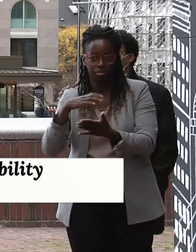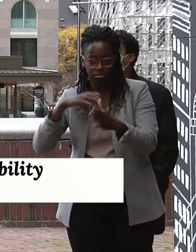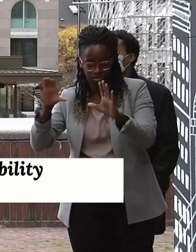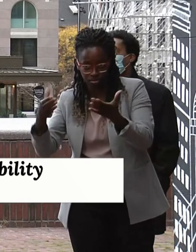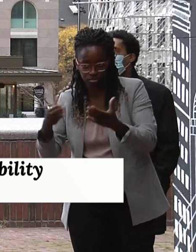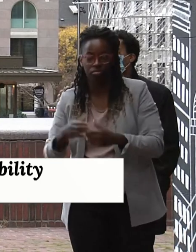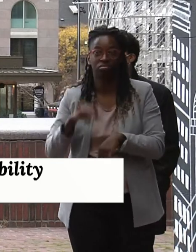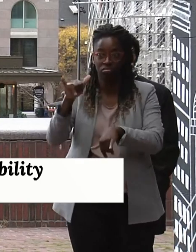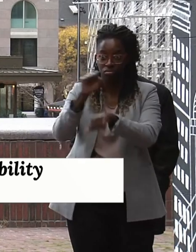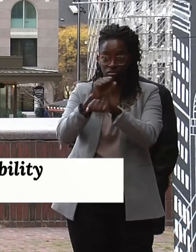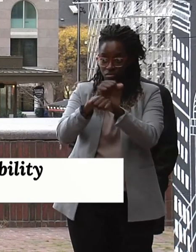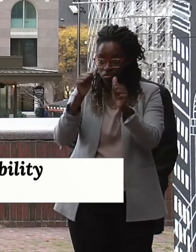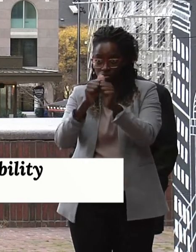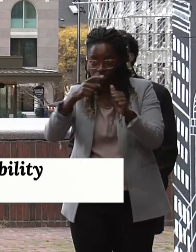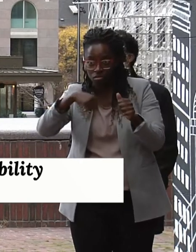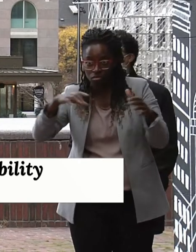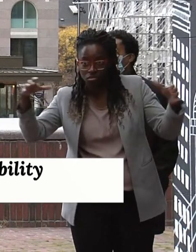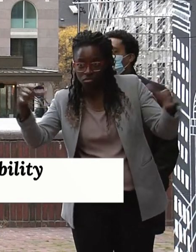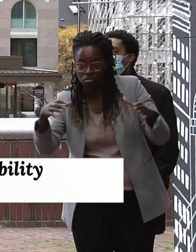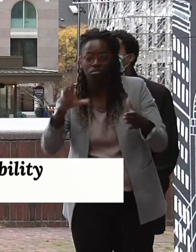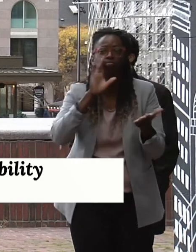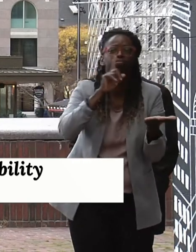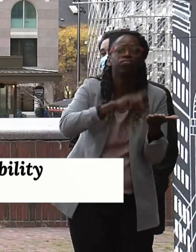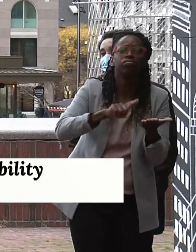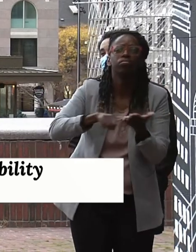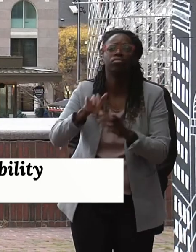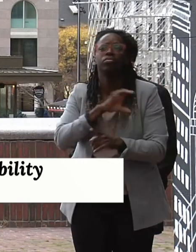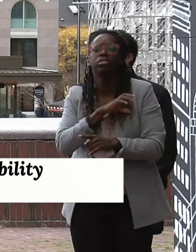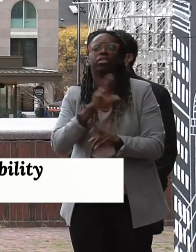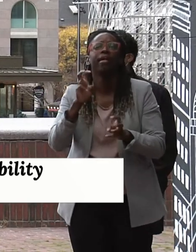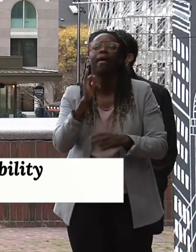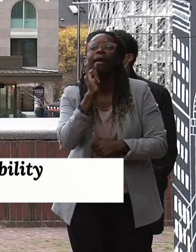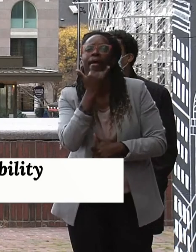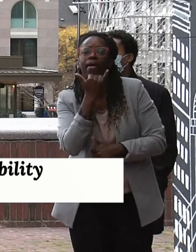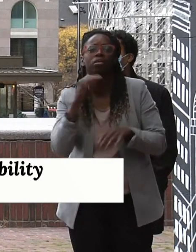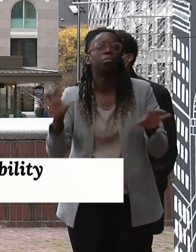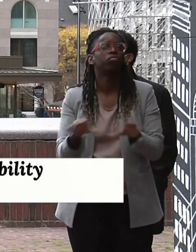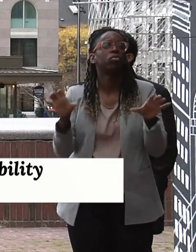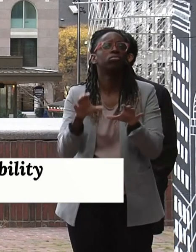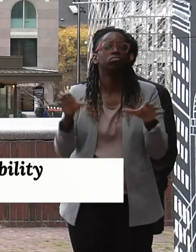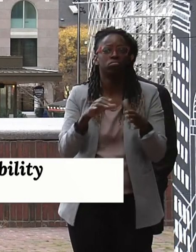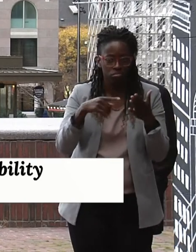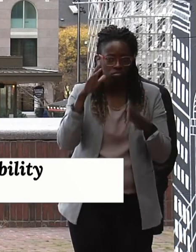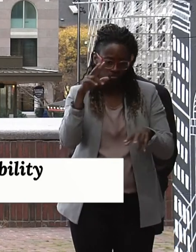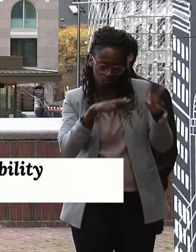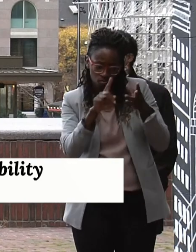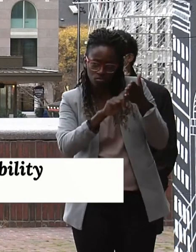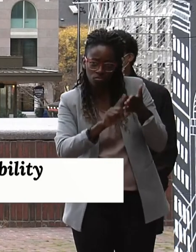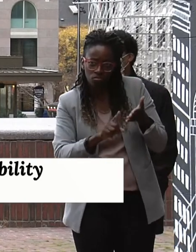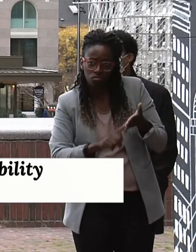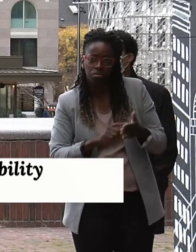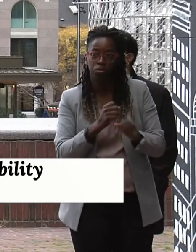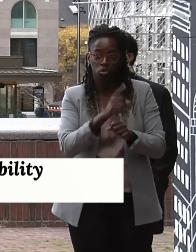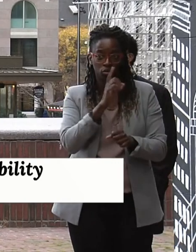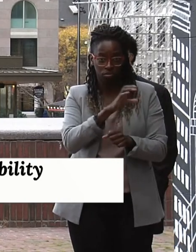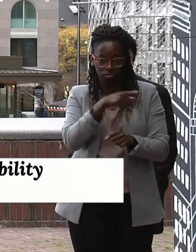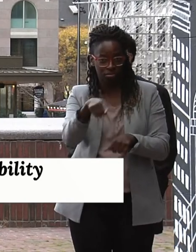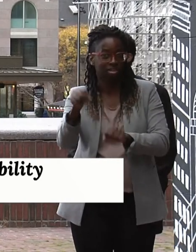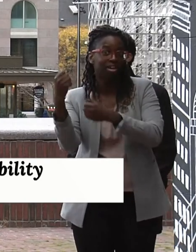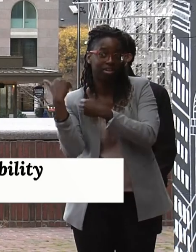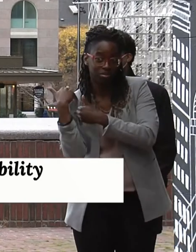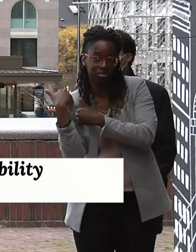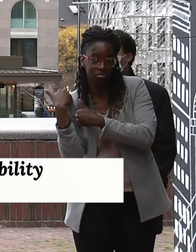misconduct. This structure creates a single point of public access to a new gold standard of police accountability and community oversight.